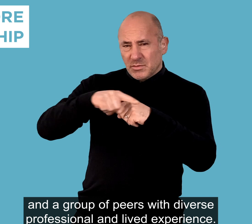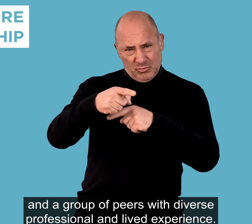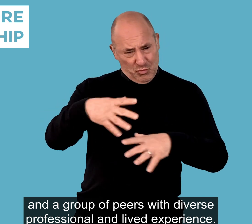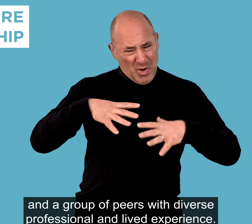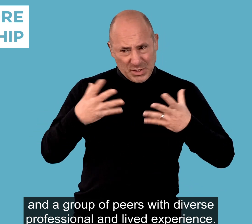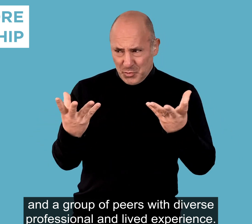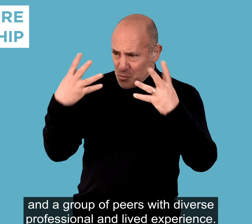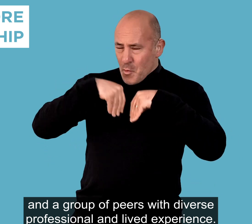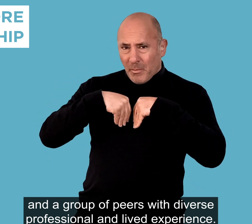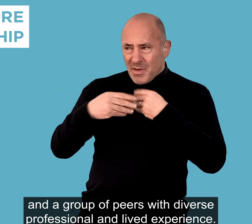lived experience.